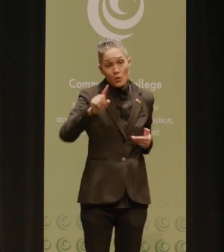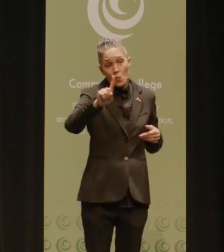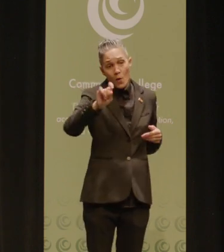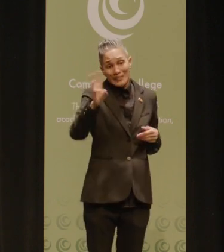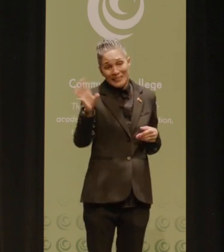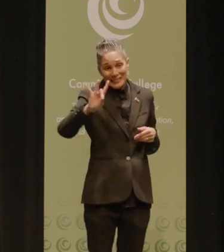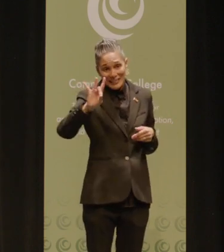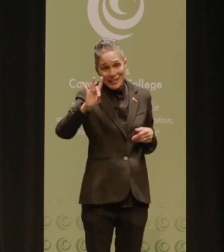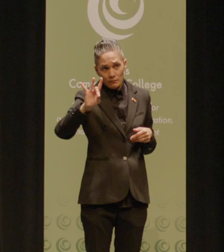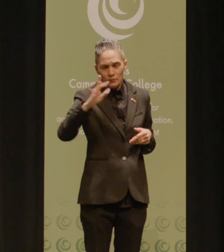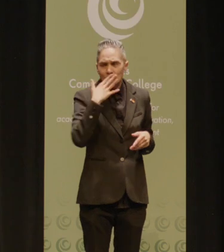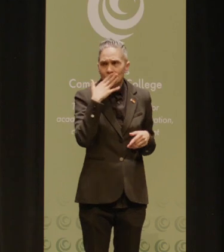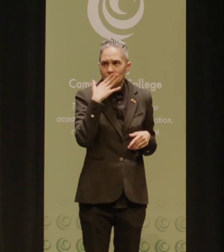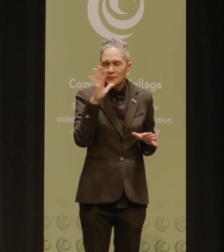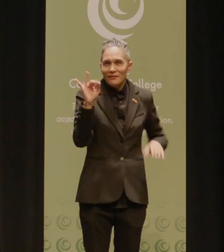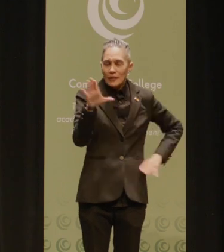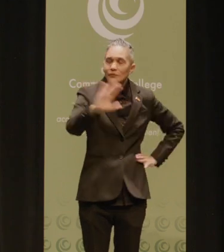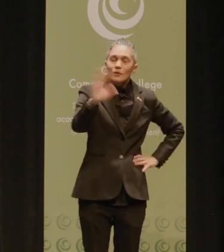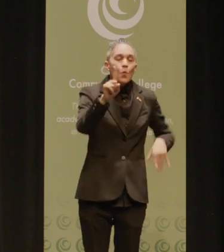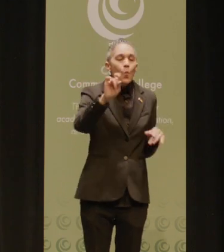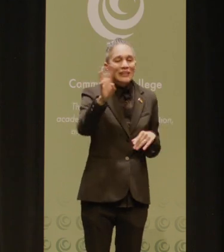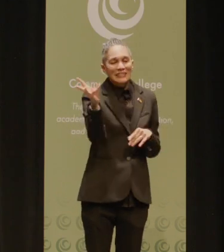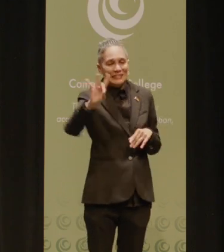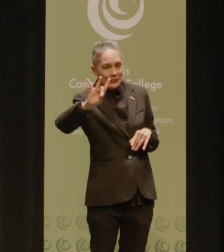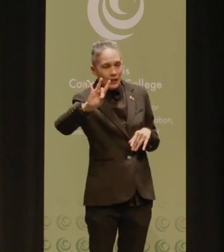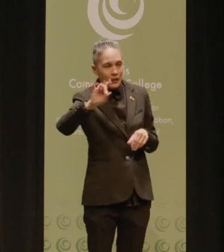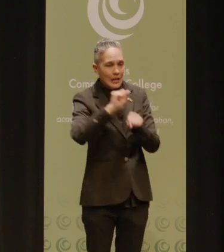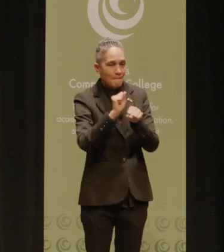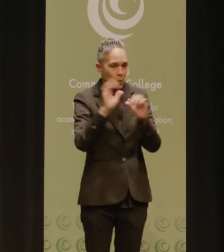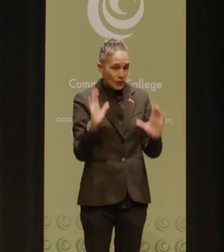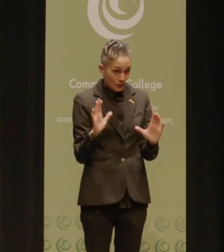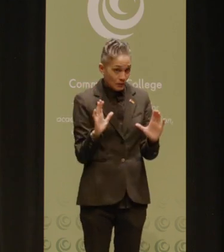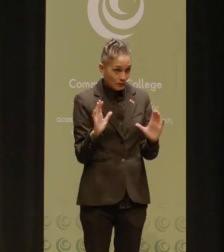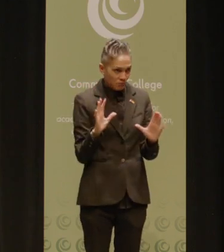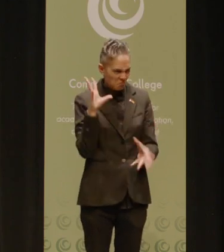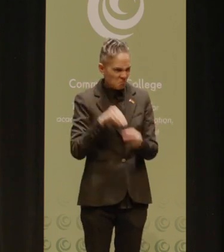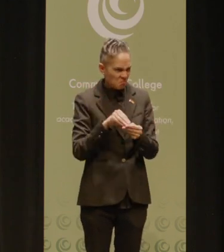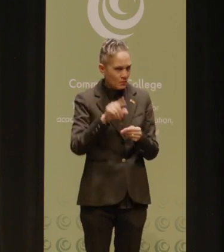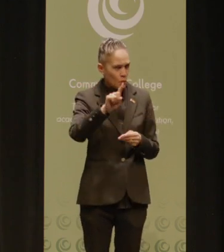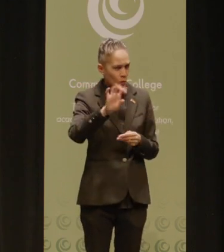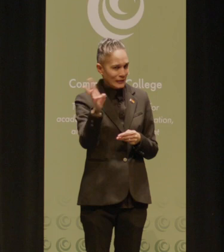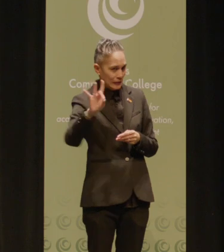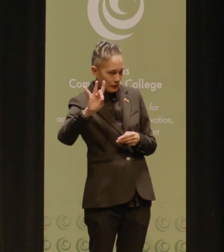168 I wish it was faculty, 168 employees. So,